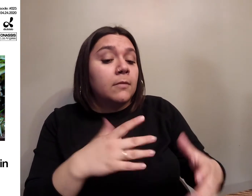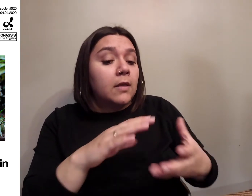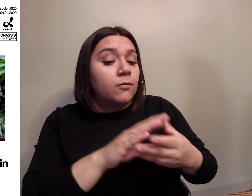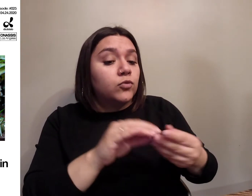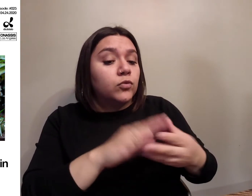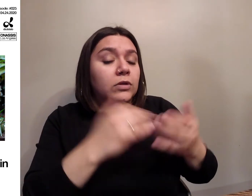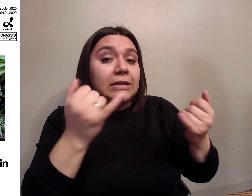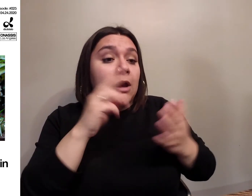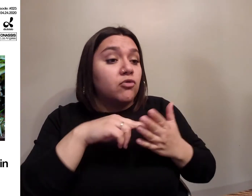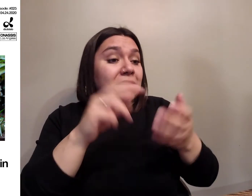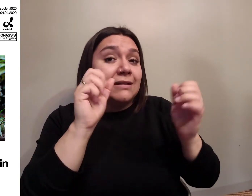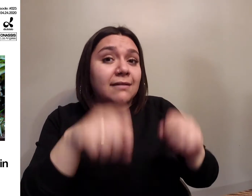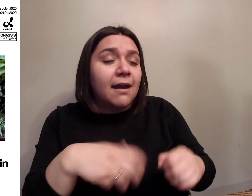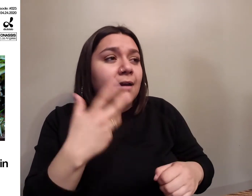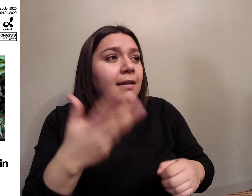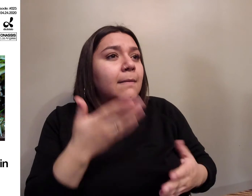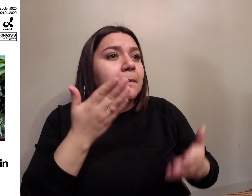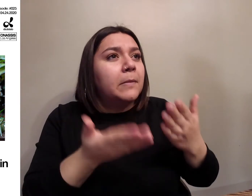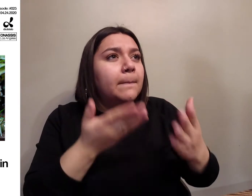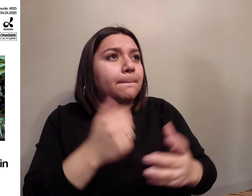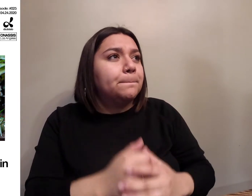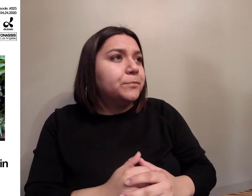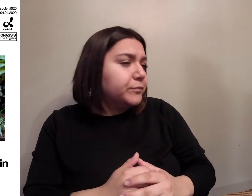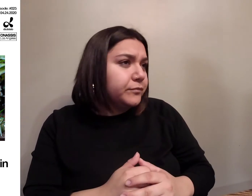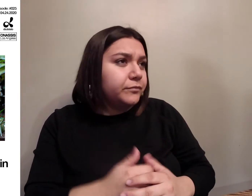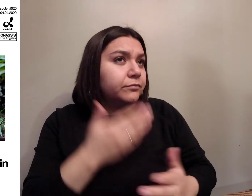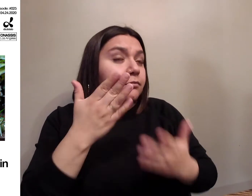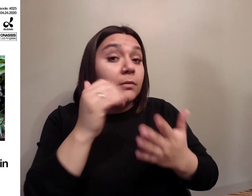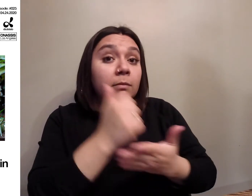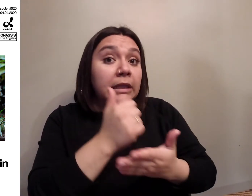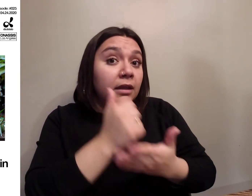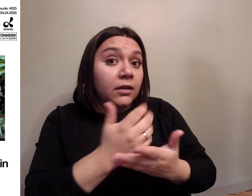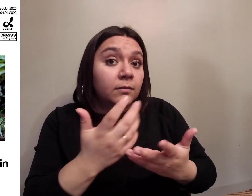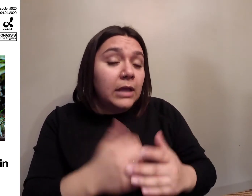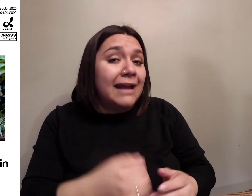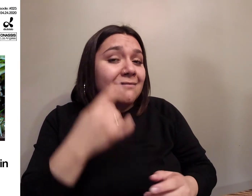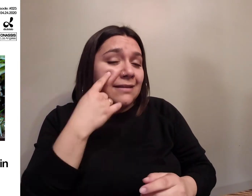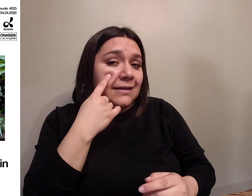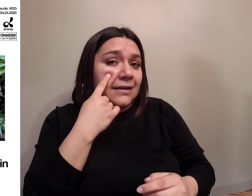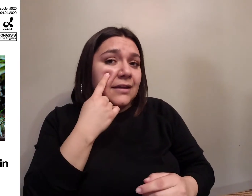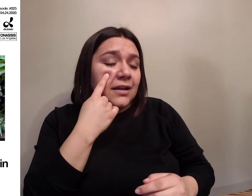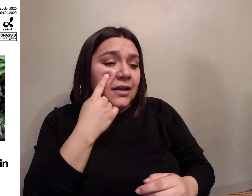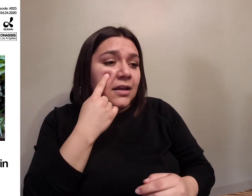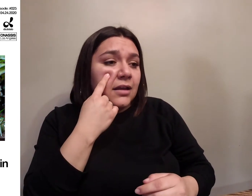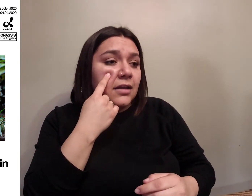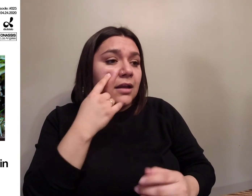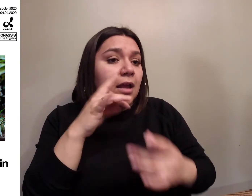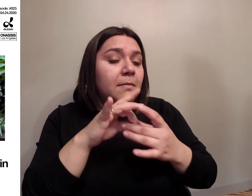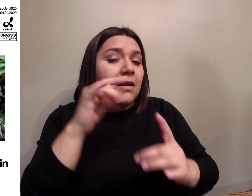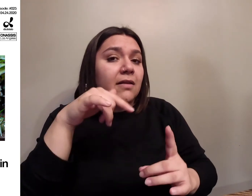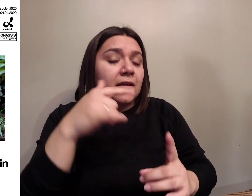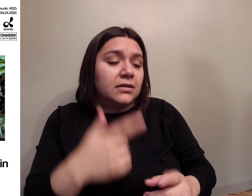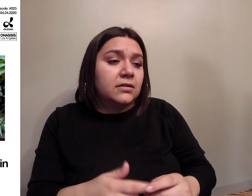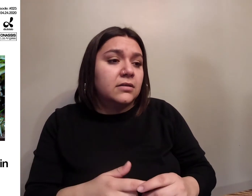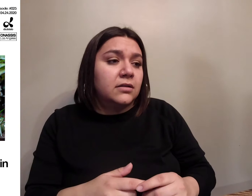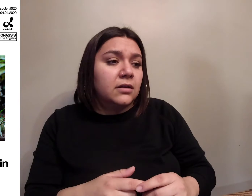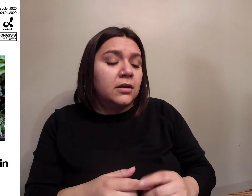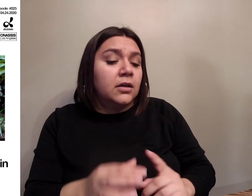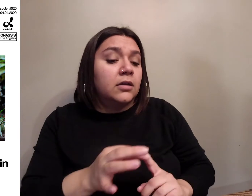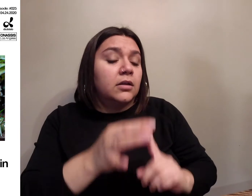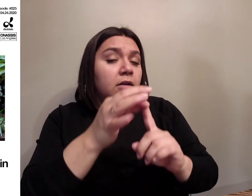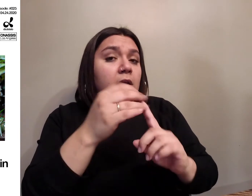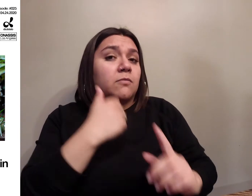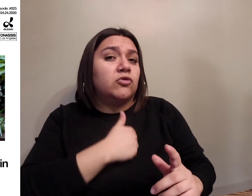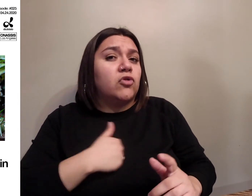the job well now? I mean, what stories can we read now that might help? And I'm thinking about